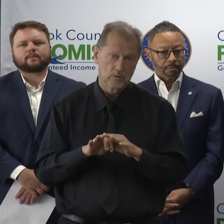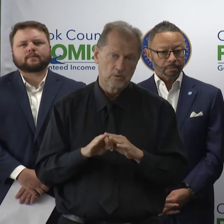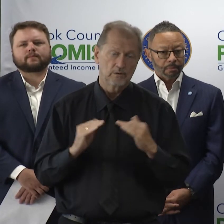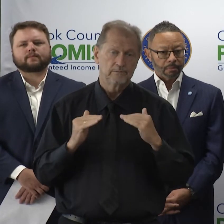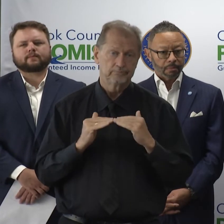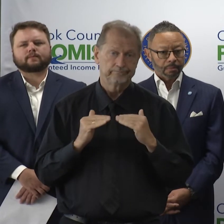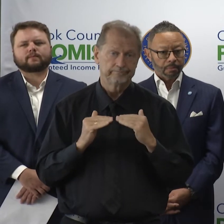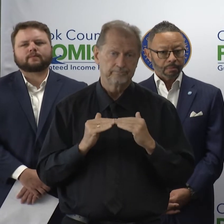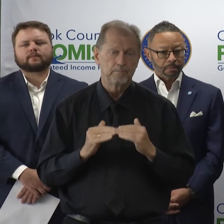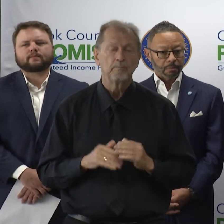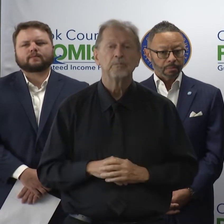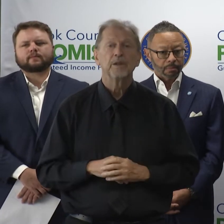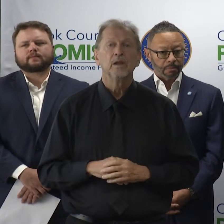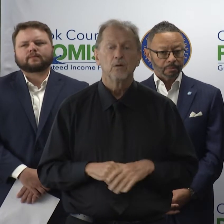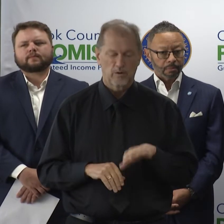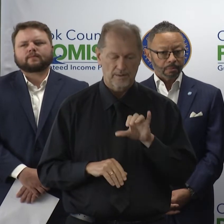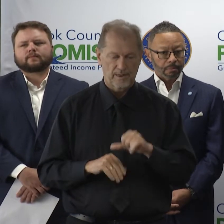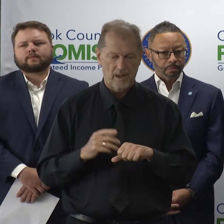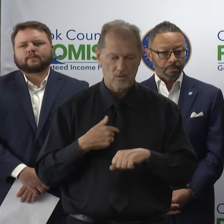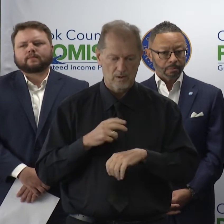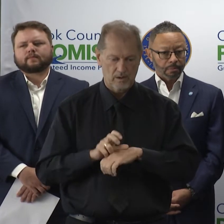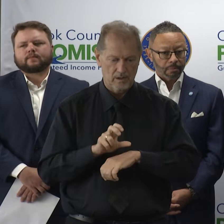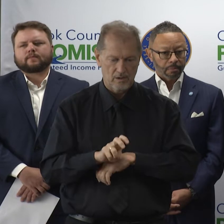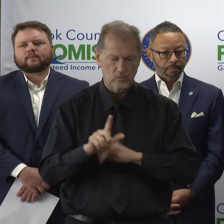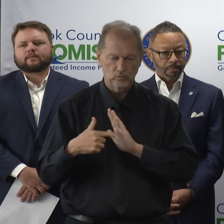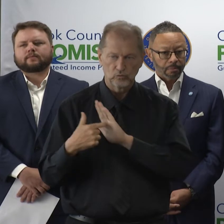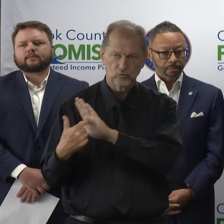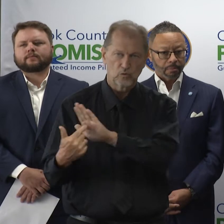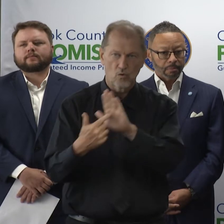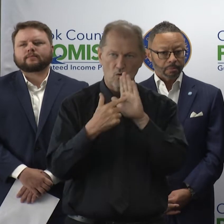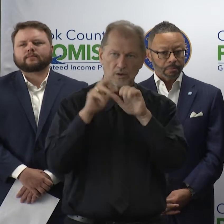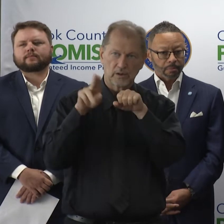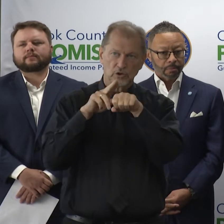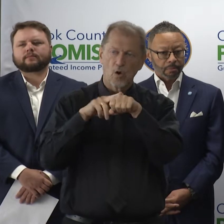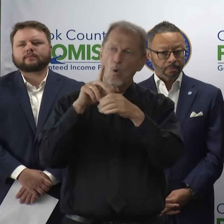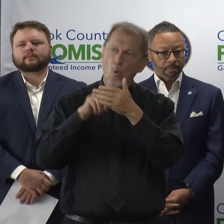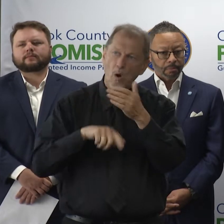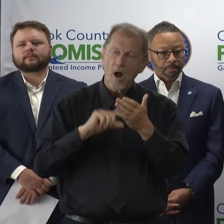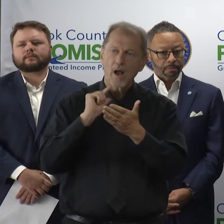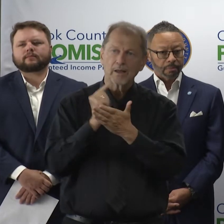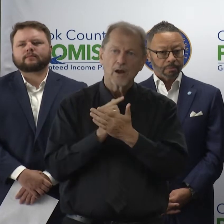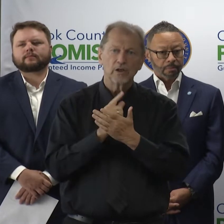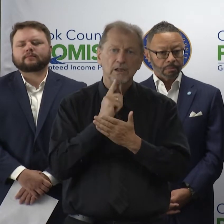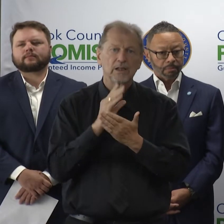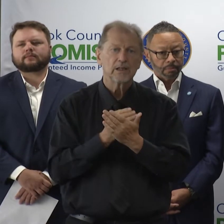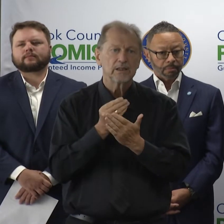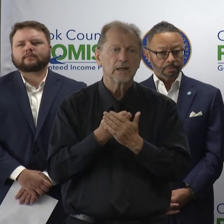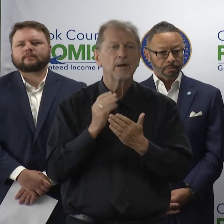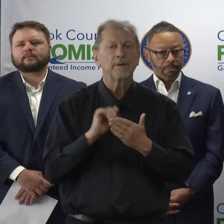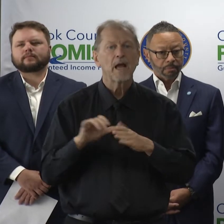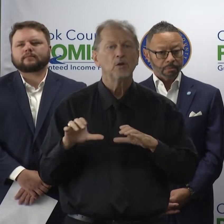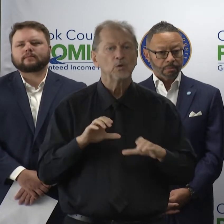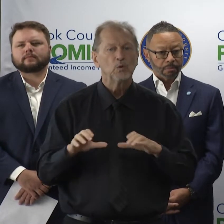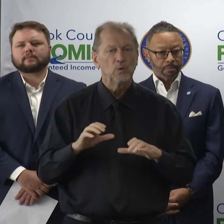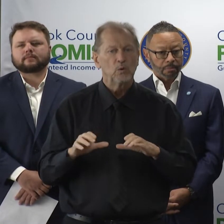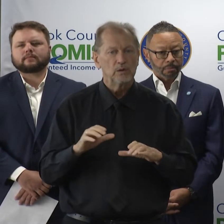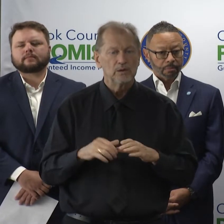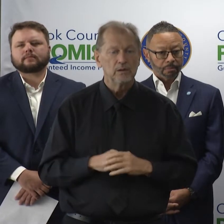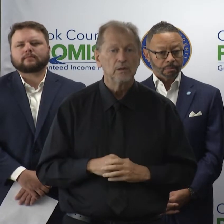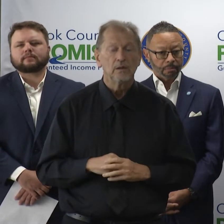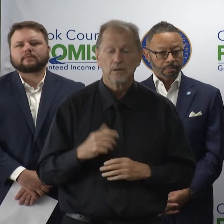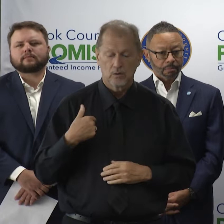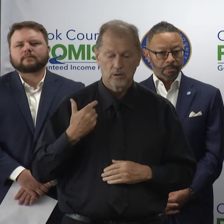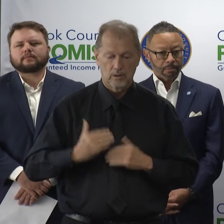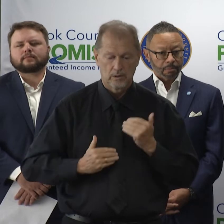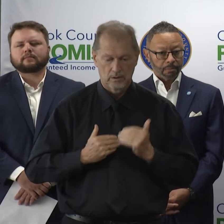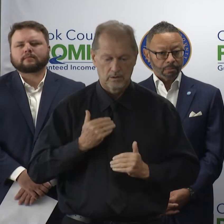With this historic investment, we aim to show the nation what a guaranteed income program can achieve at scale. As we move